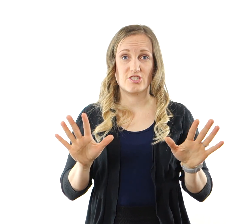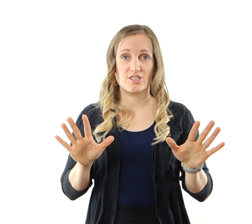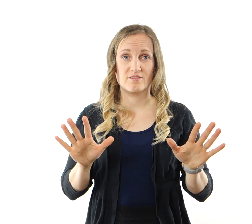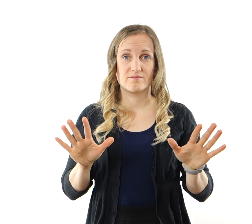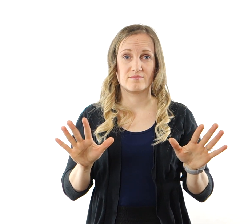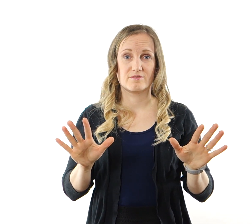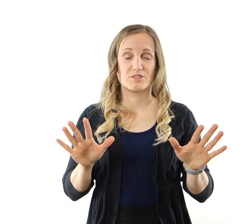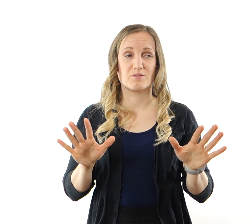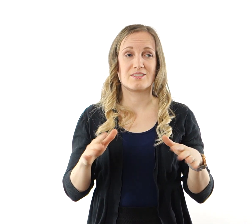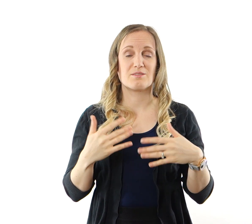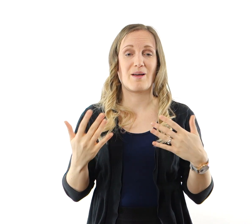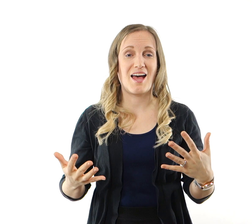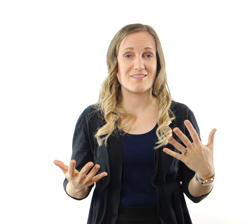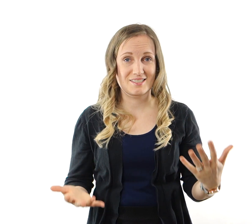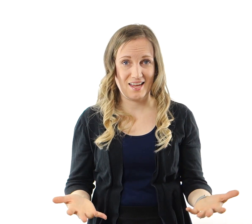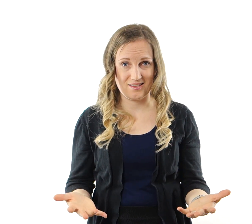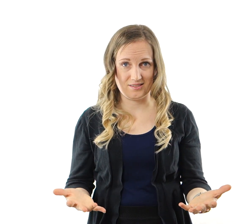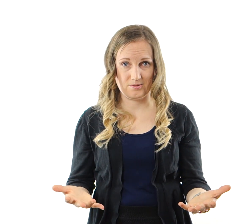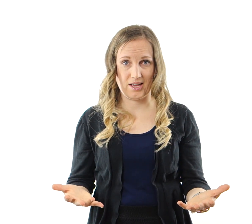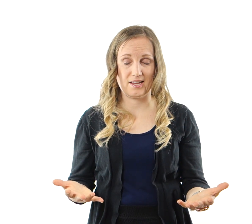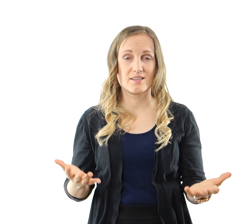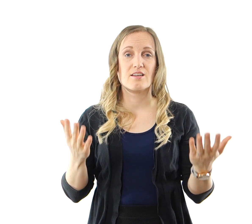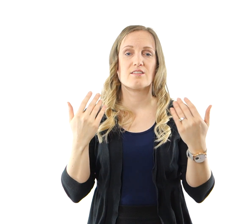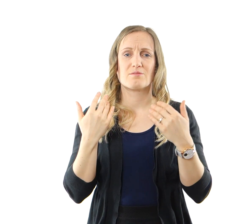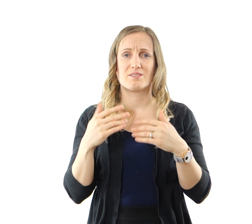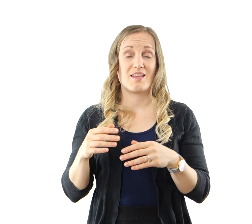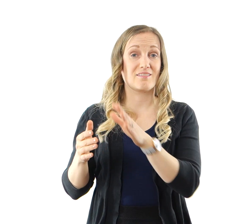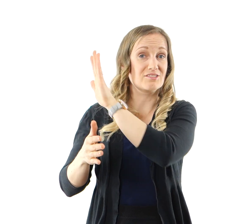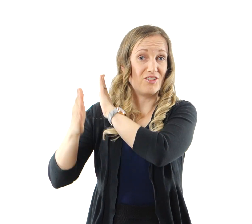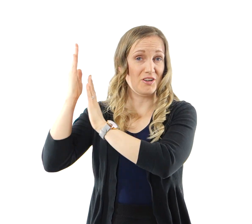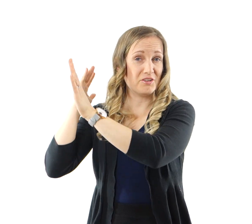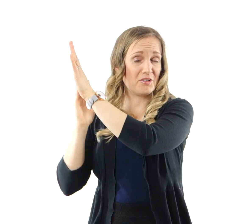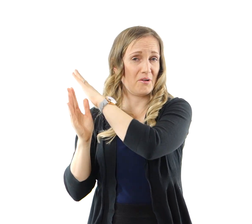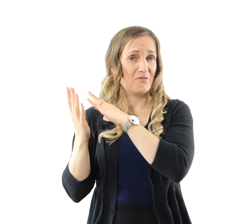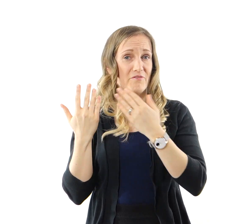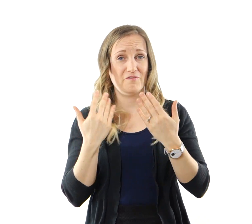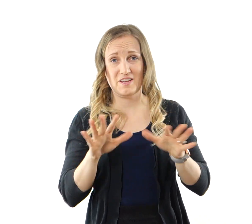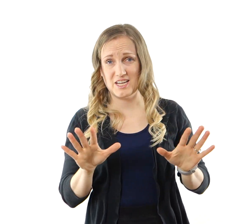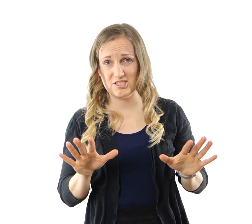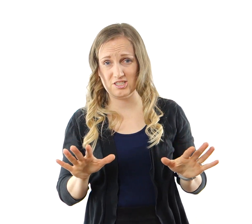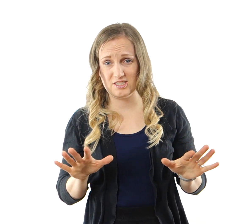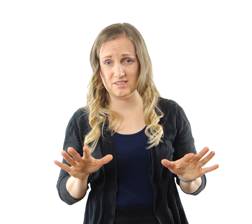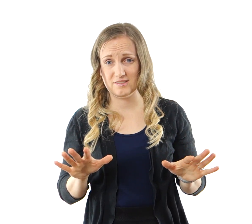finished, so this is past tense, okay? So we're saying long ago, finished,